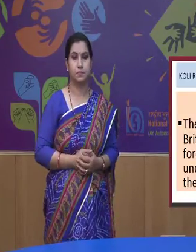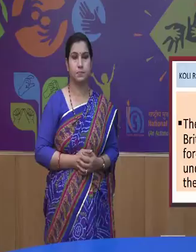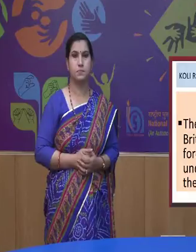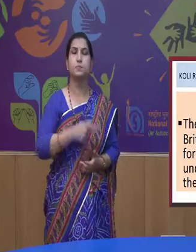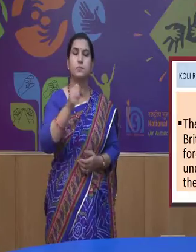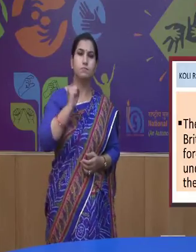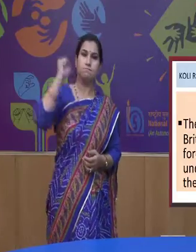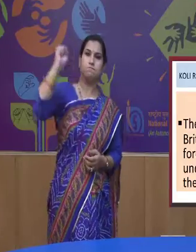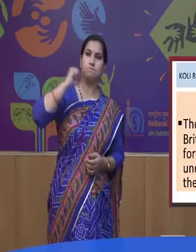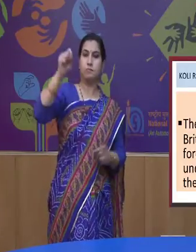revolted.